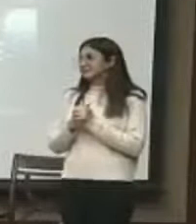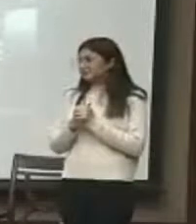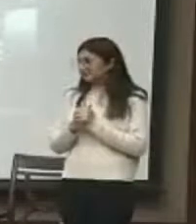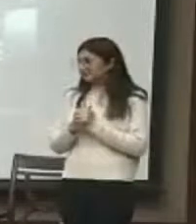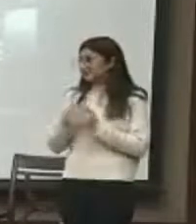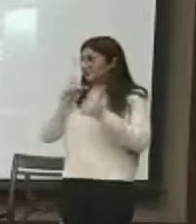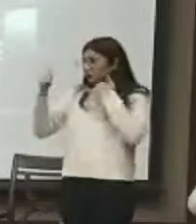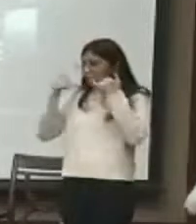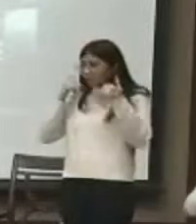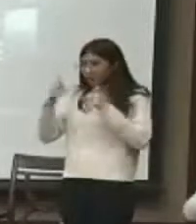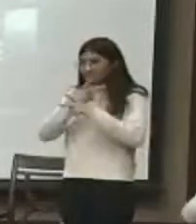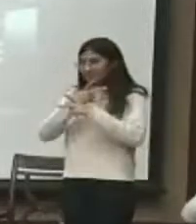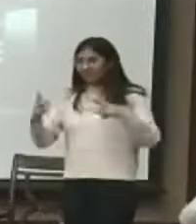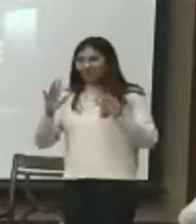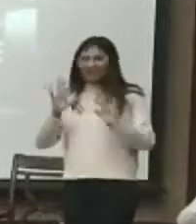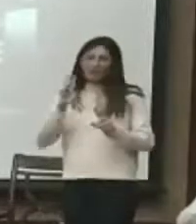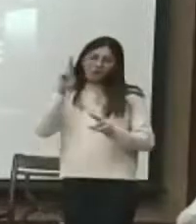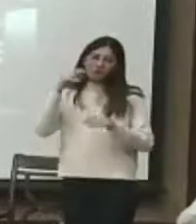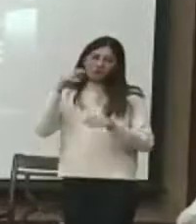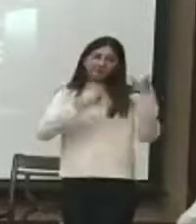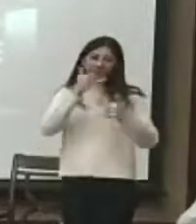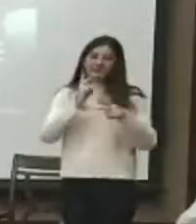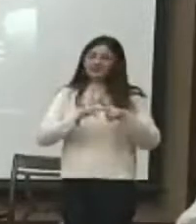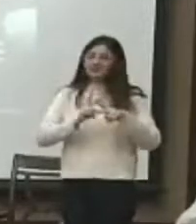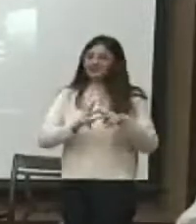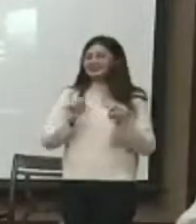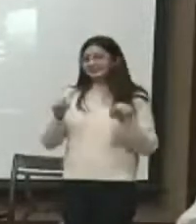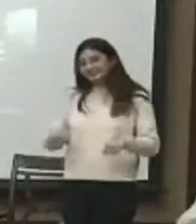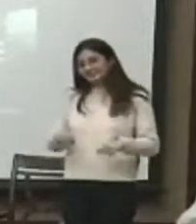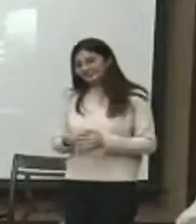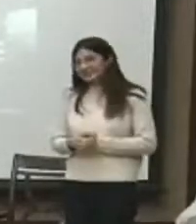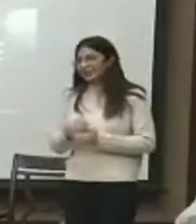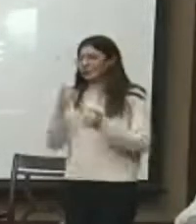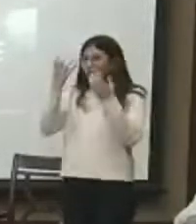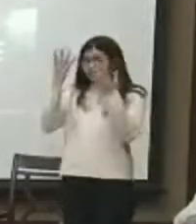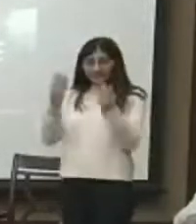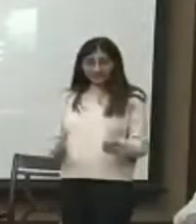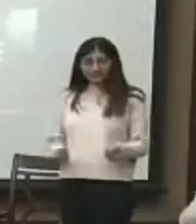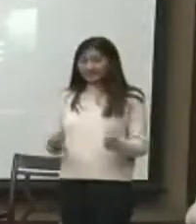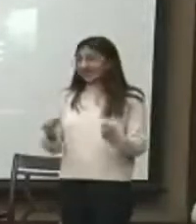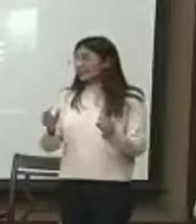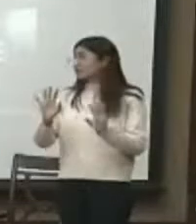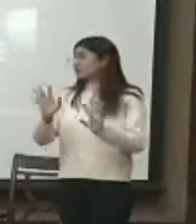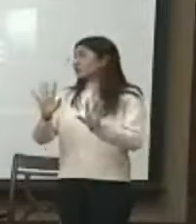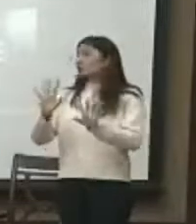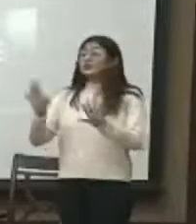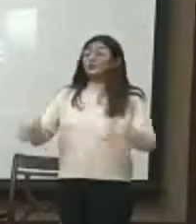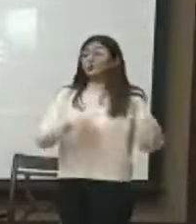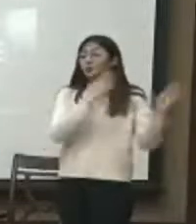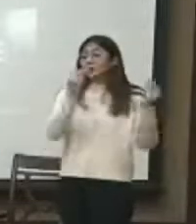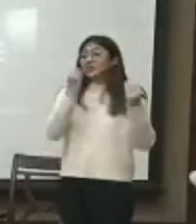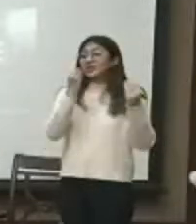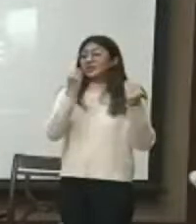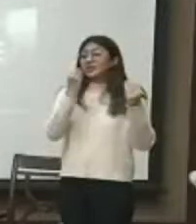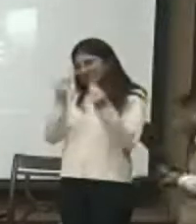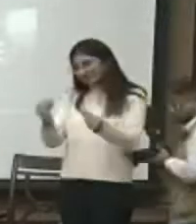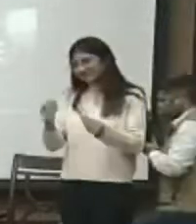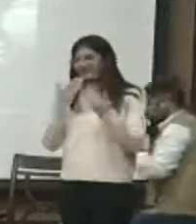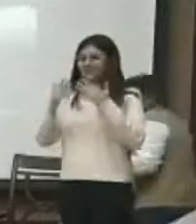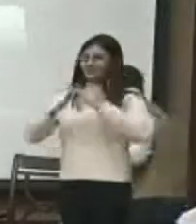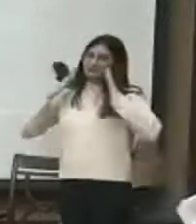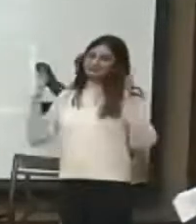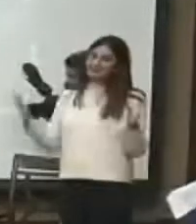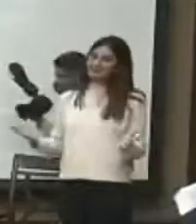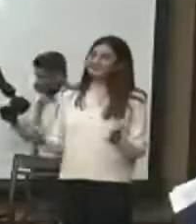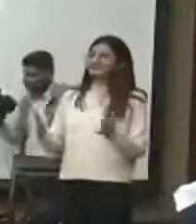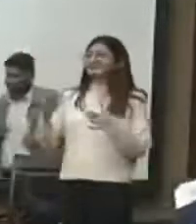phone calls, I hope they keep coming. Thank you so much, sir. So good night. I think not good night. Let's go for and have dinner, guys. Thank you so much. Thank you. And